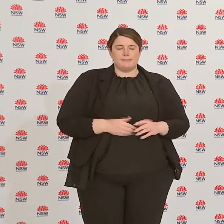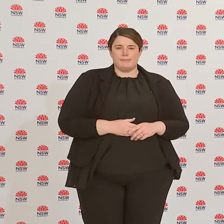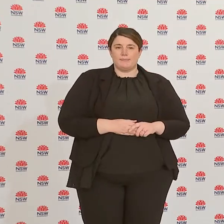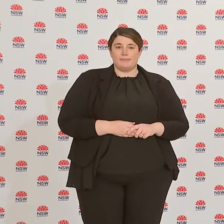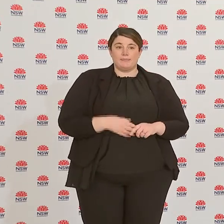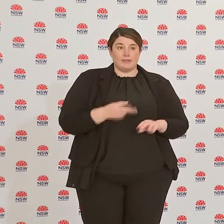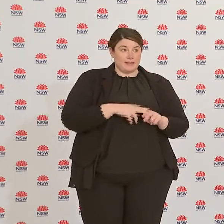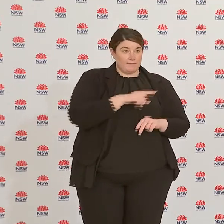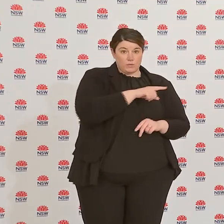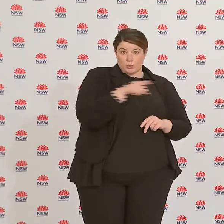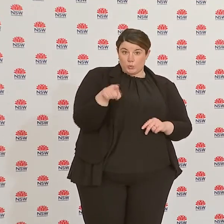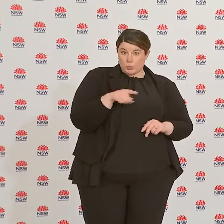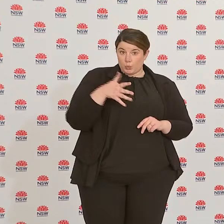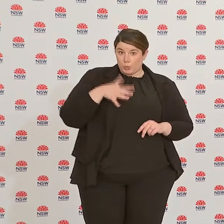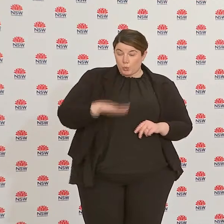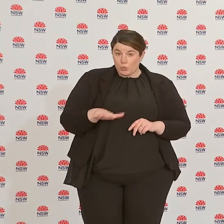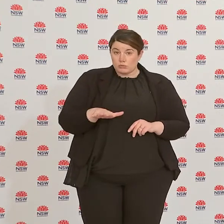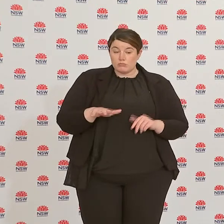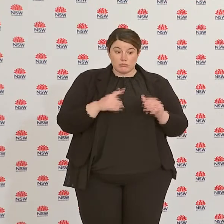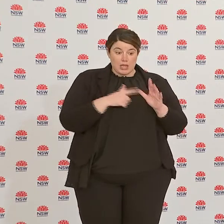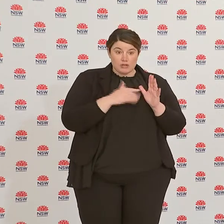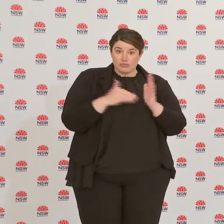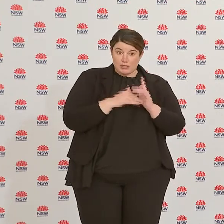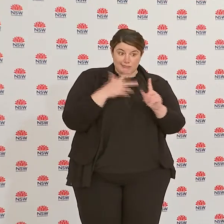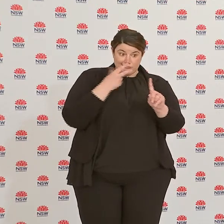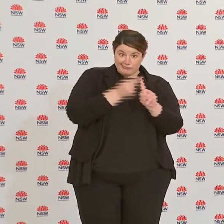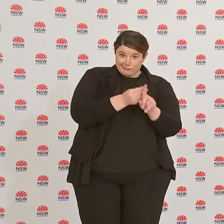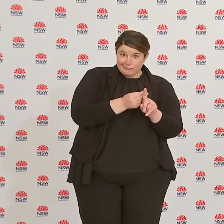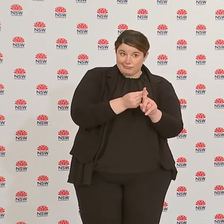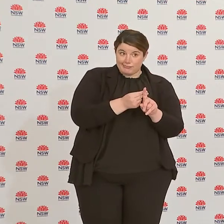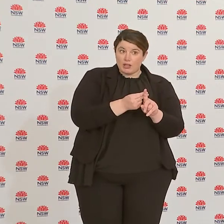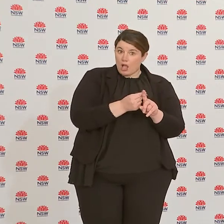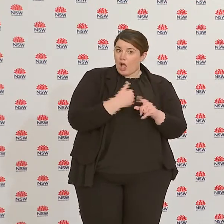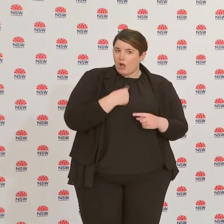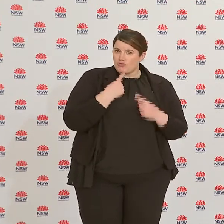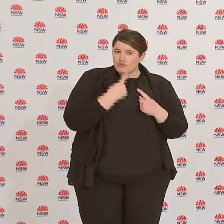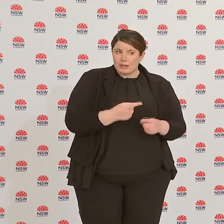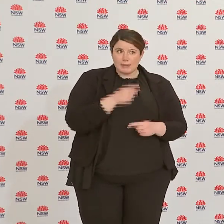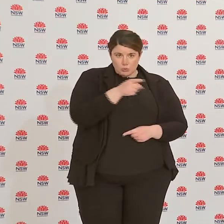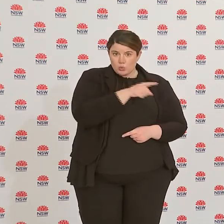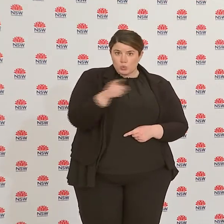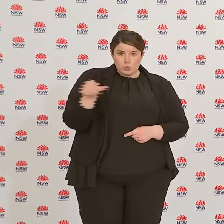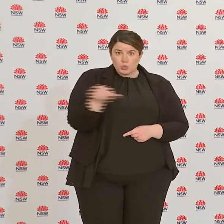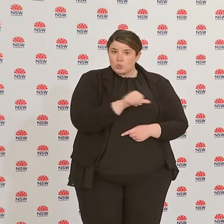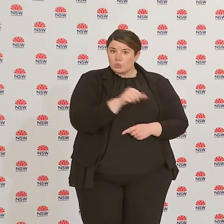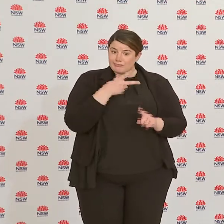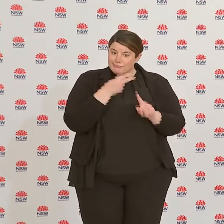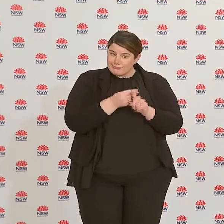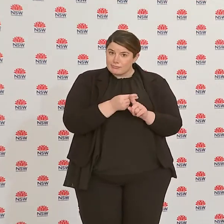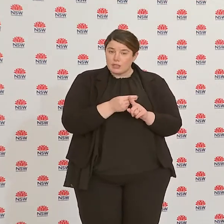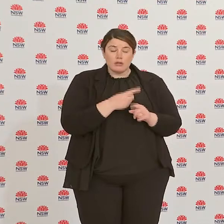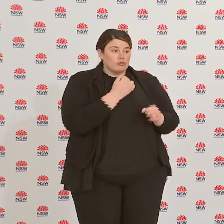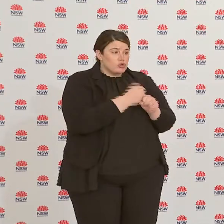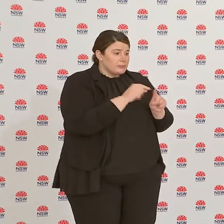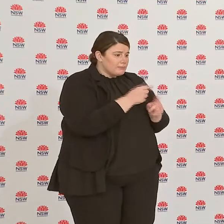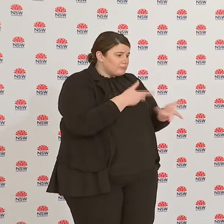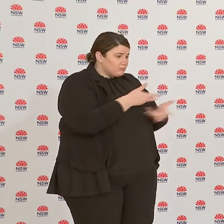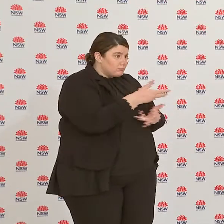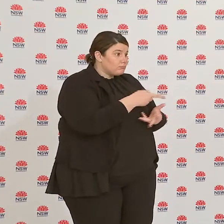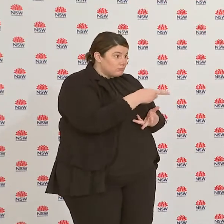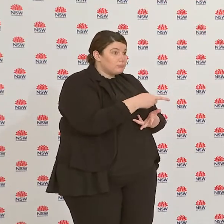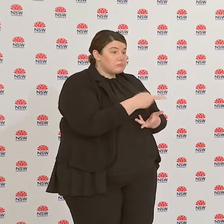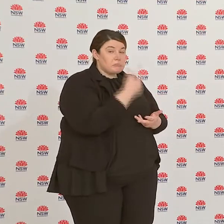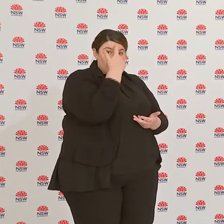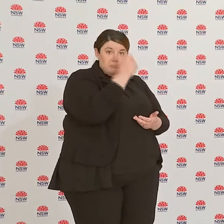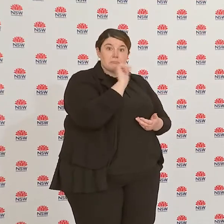anybody does want to have an AstraZeneca, which I would strongly suggest they do, with appropriate medical advice, if you happen to be a bit